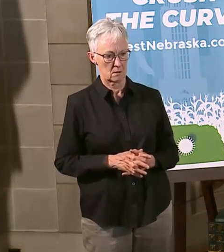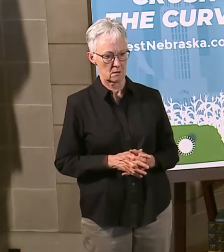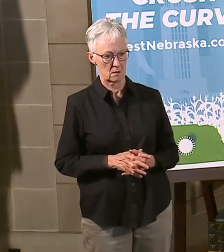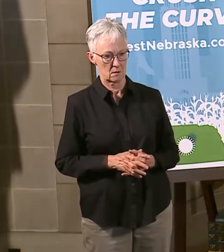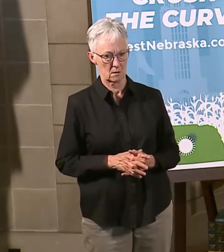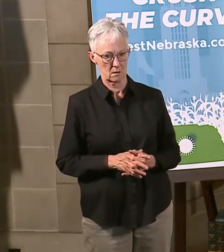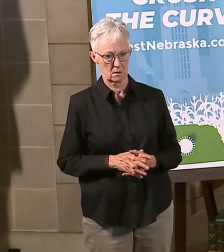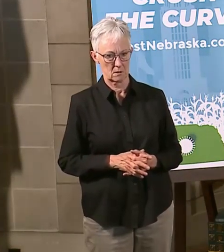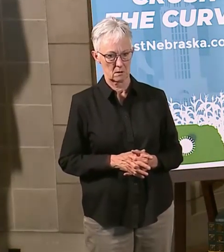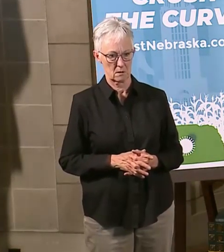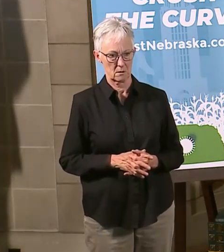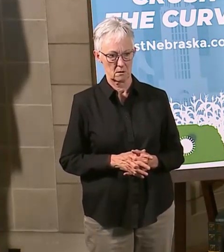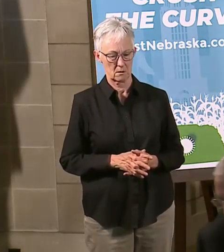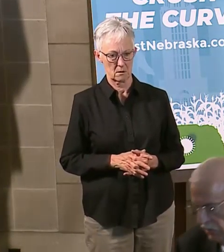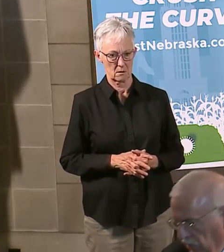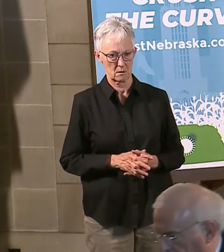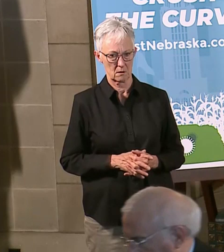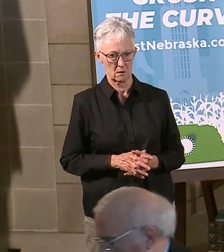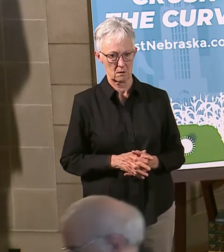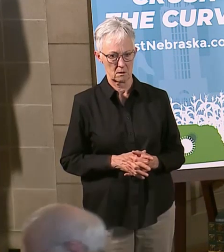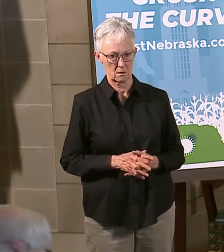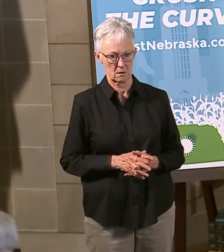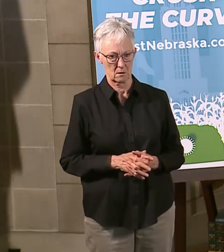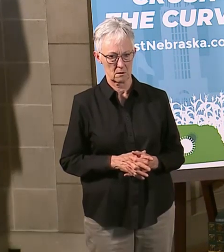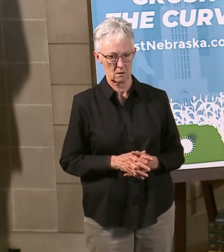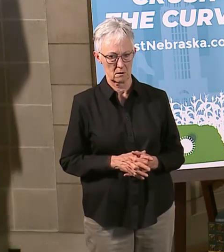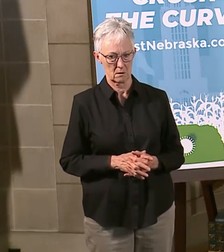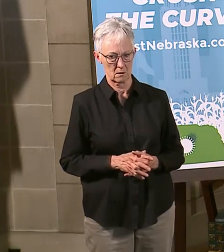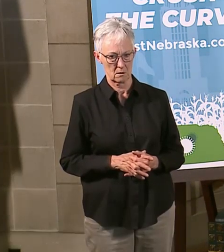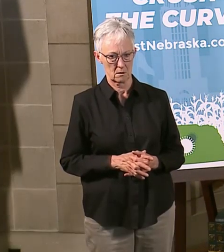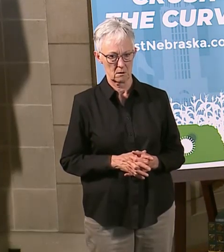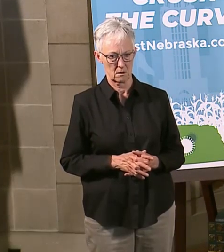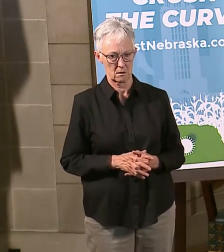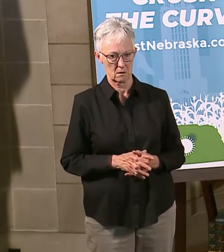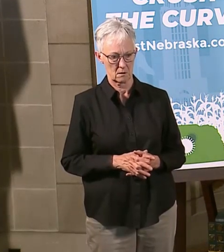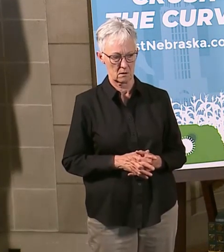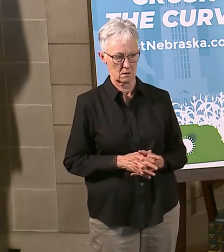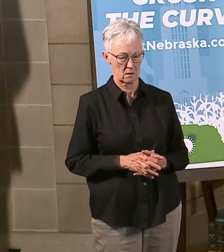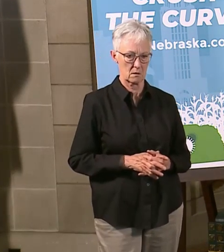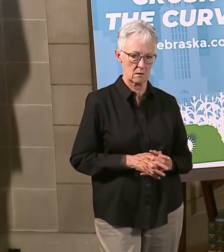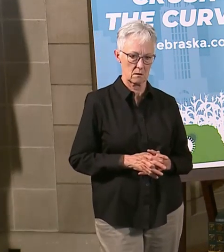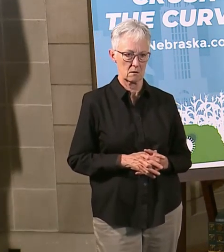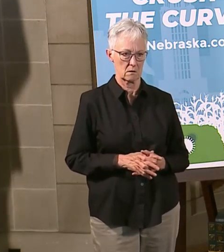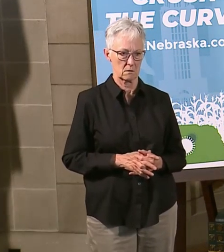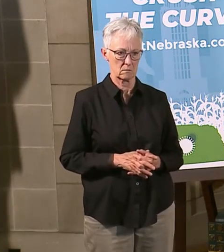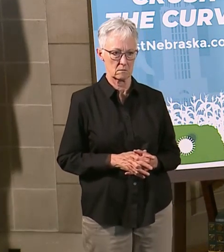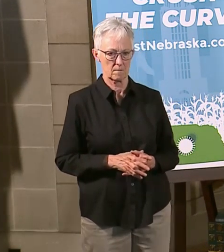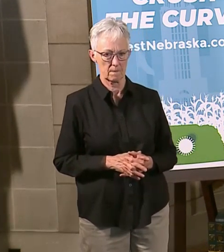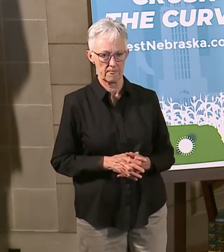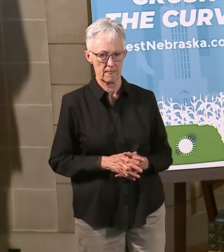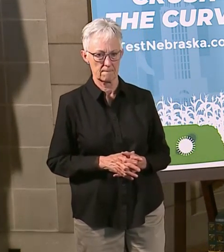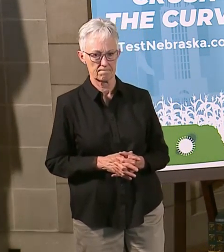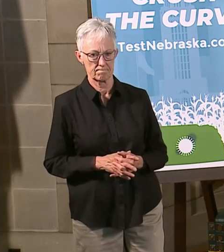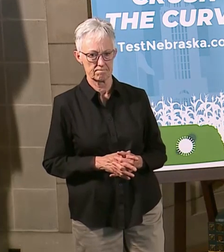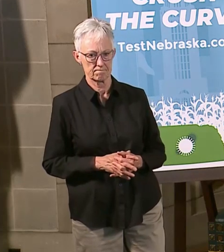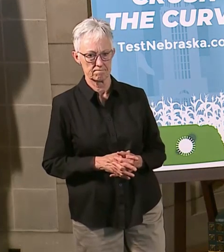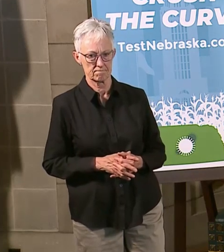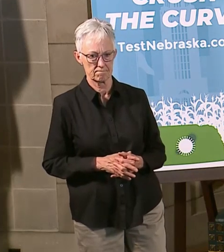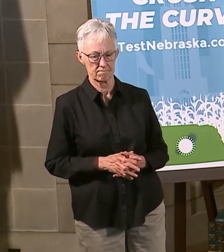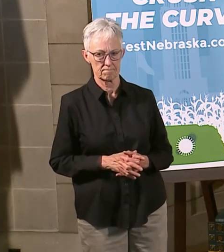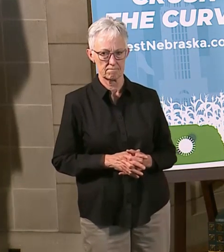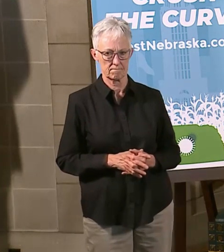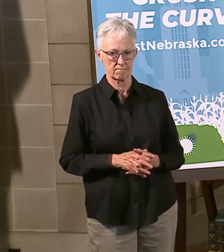Fred. Governor, you stressed the importance of keeping the meatpacking plants open for the food supply. Is there a tipping point in terms of